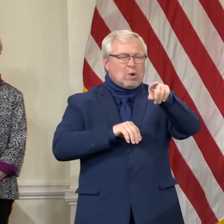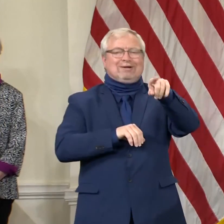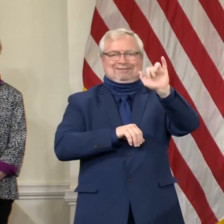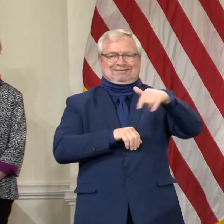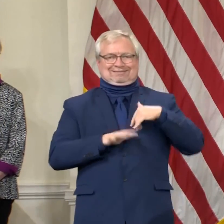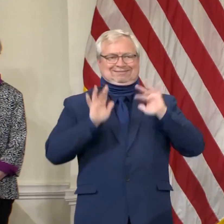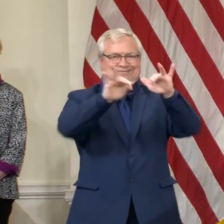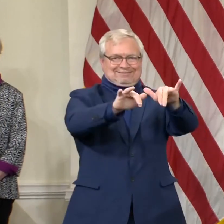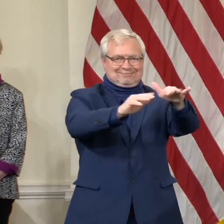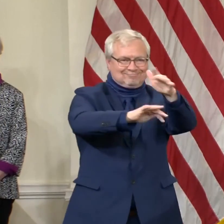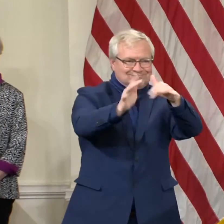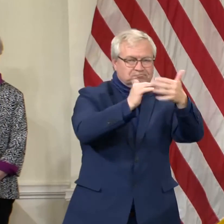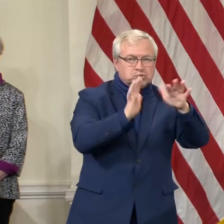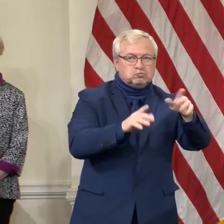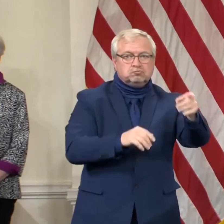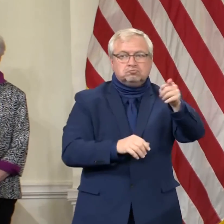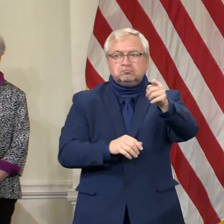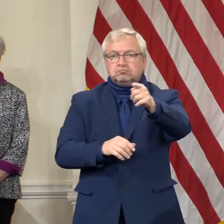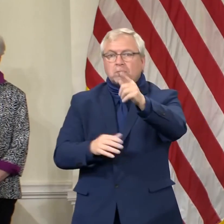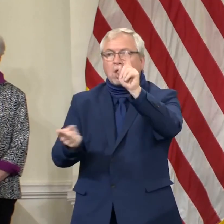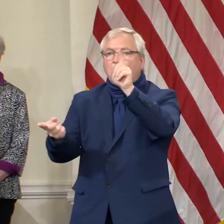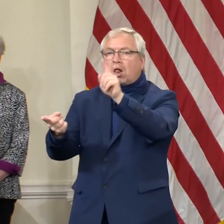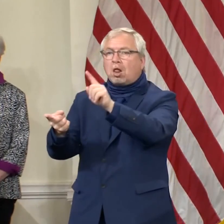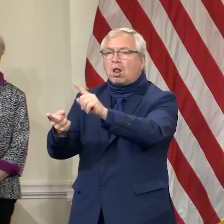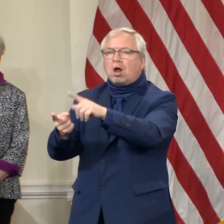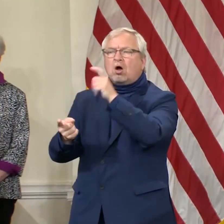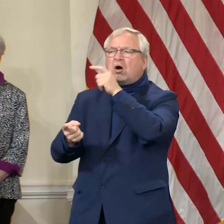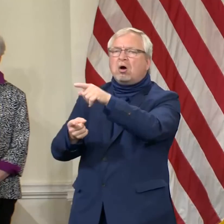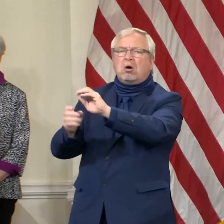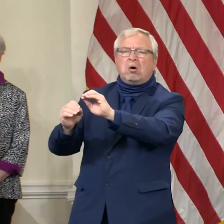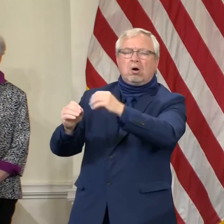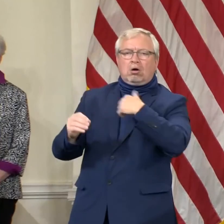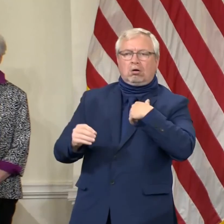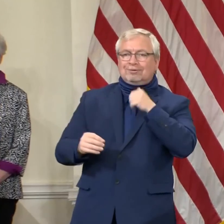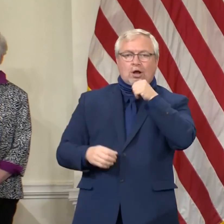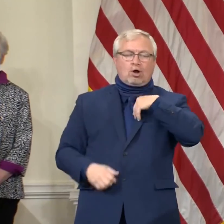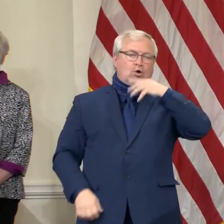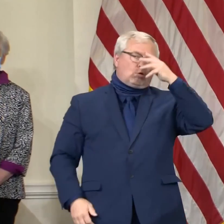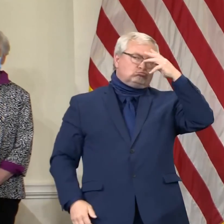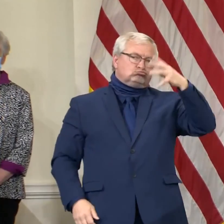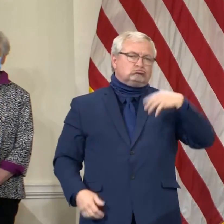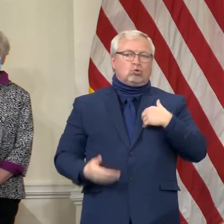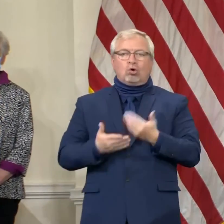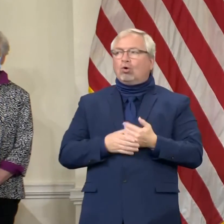get to all of them. We're not handing out just handing out tests to all the nursing homes. The state will be